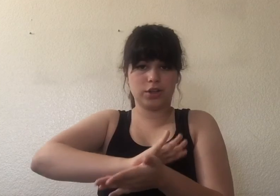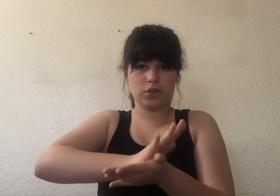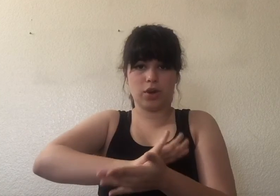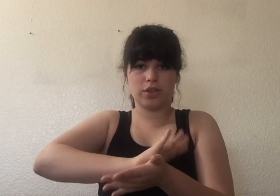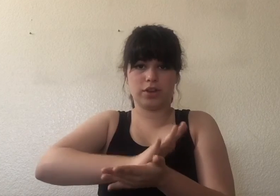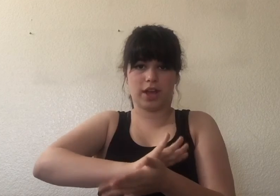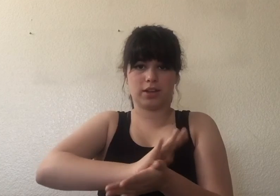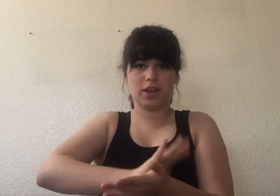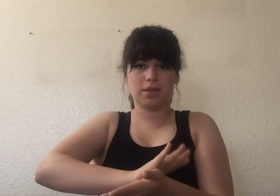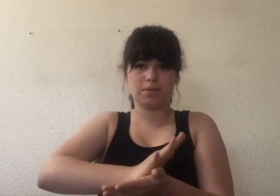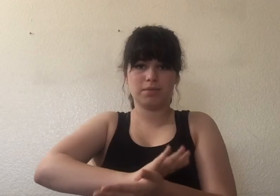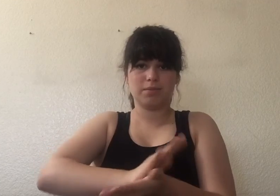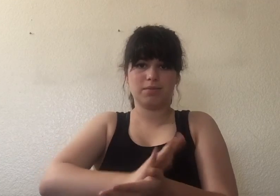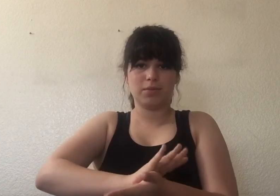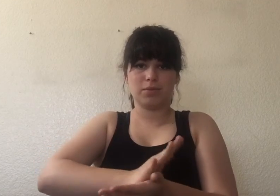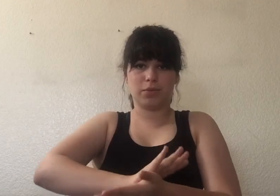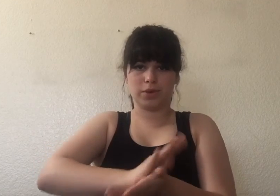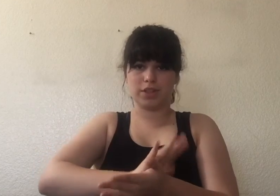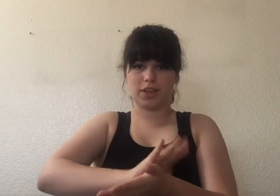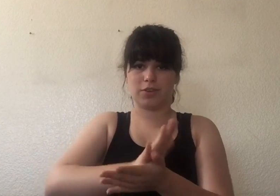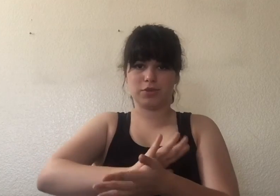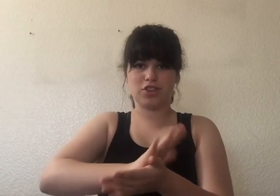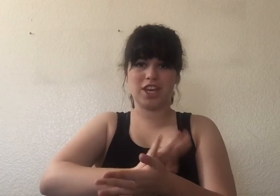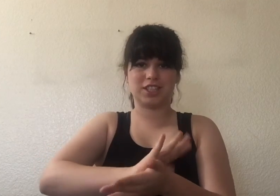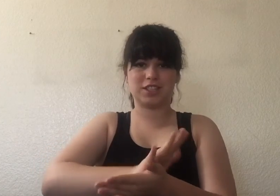your other hand for the sign for cheese.